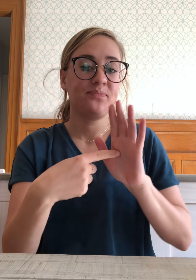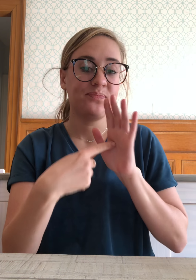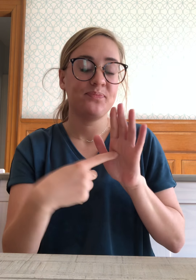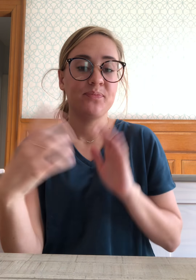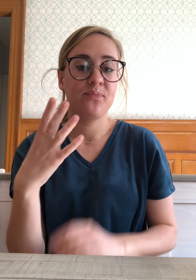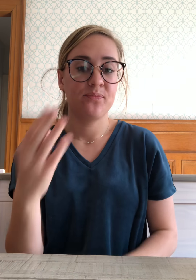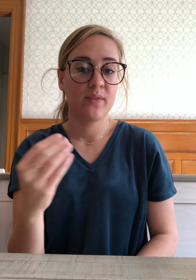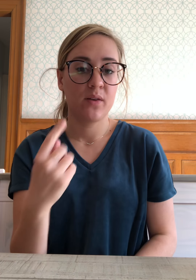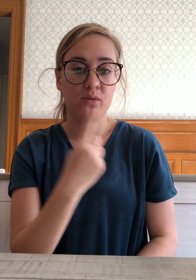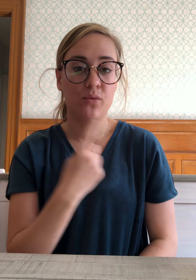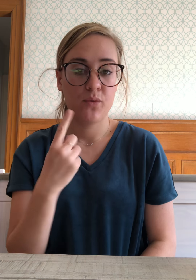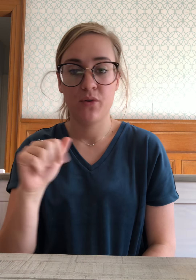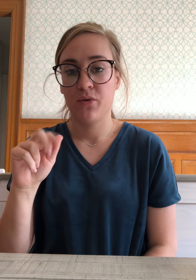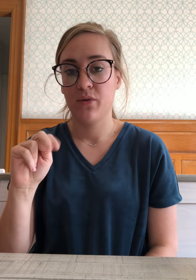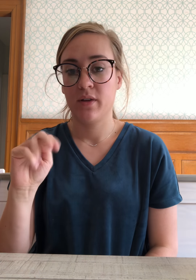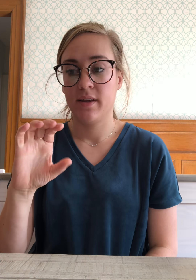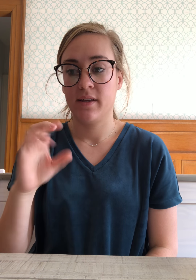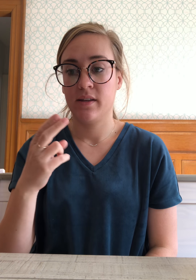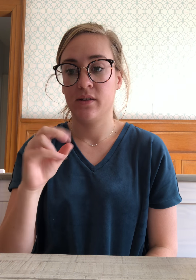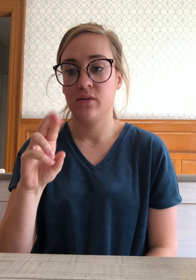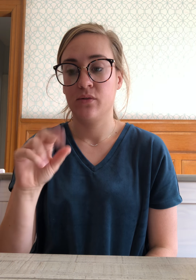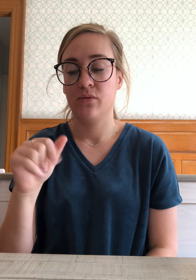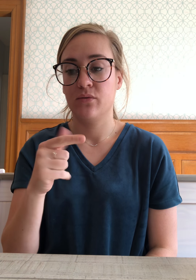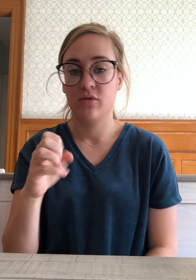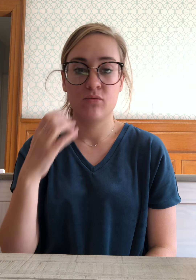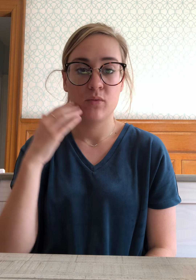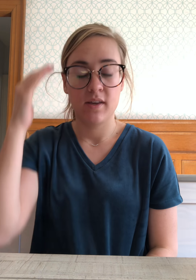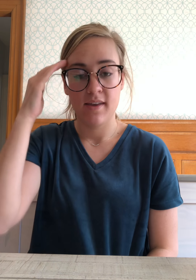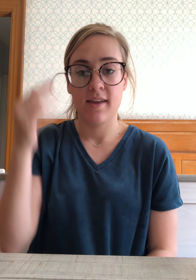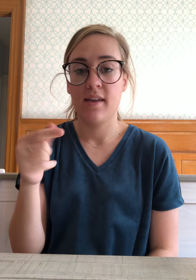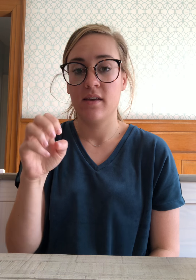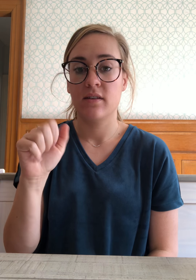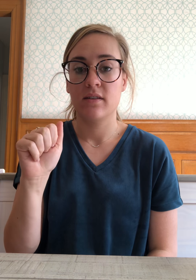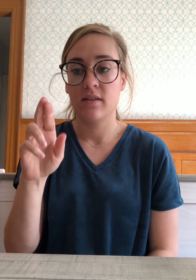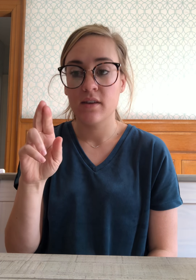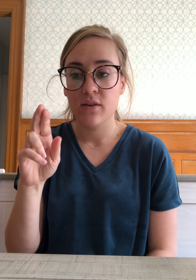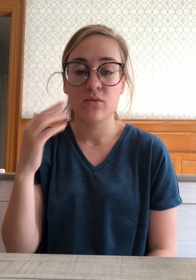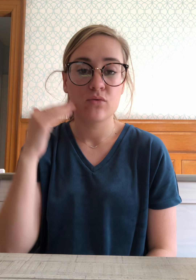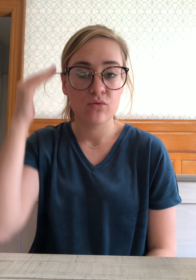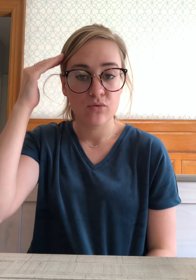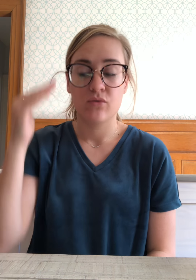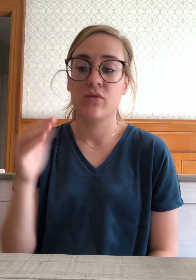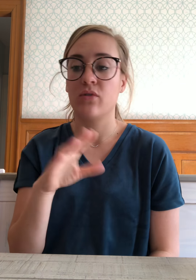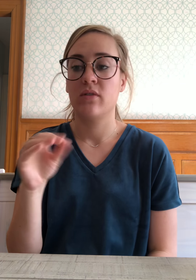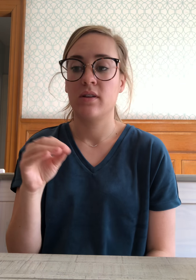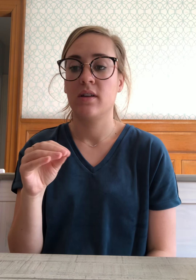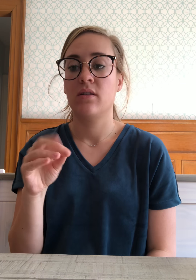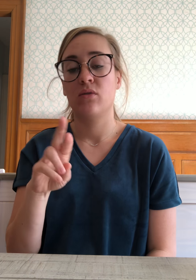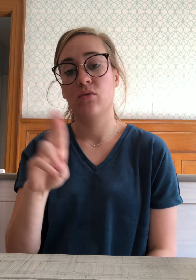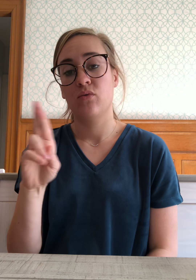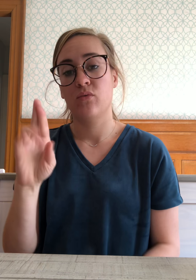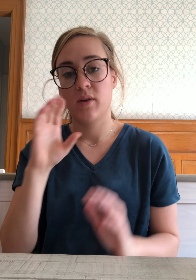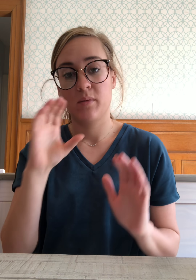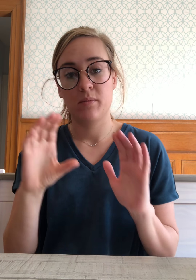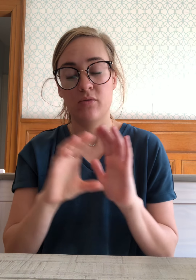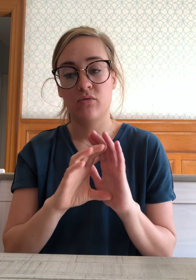anchorage would be headgears, cervical headgear, and the slide on the right,